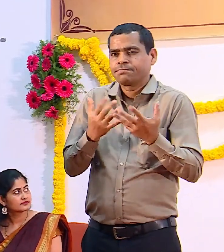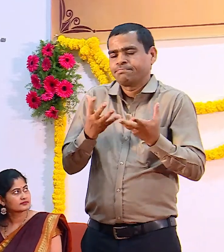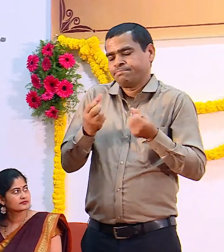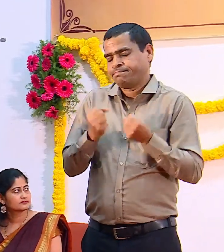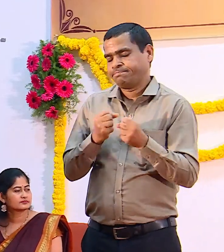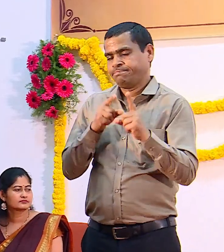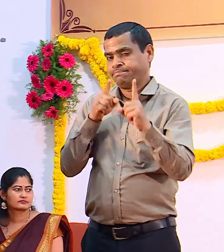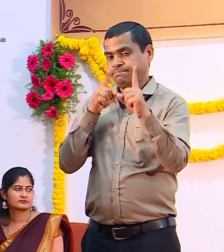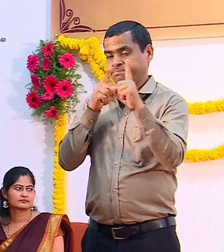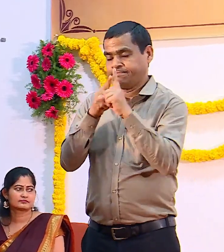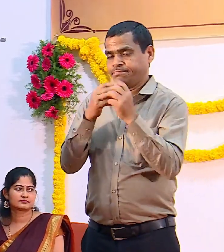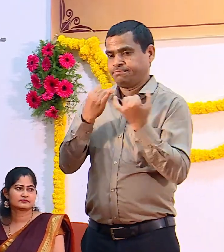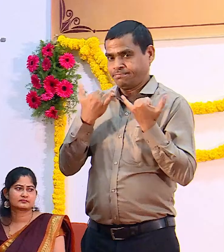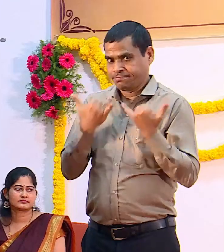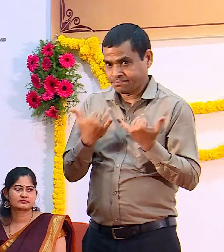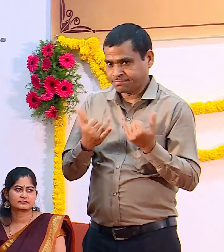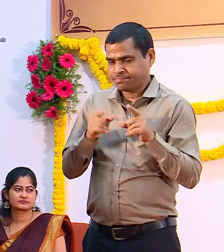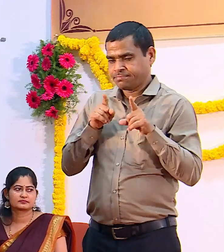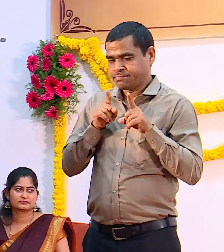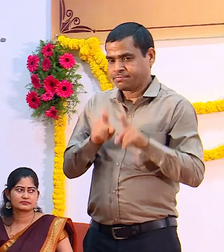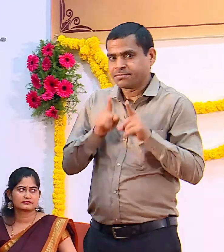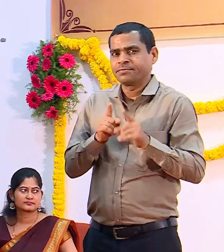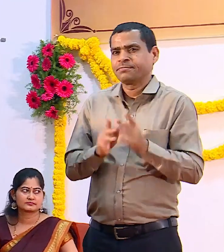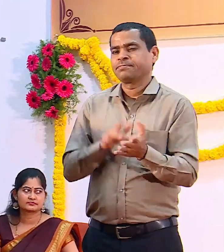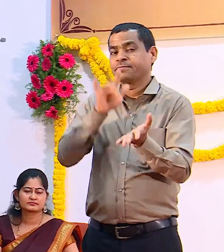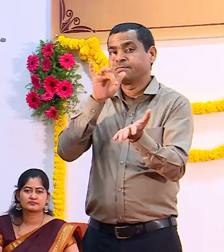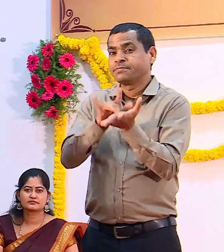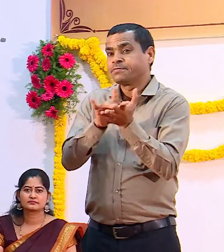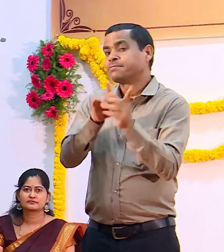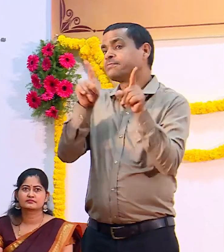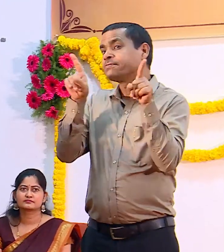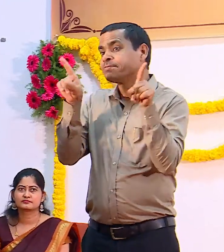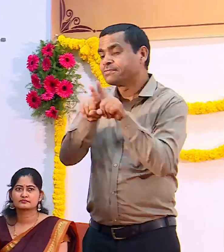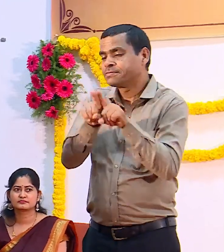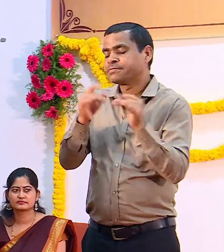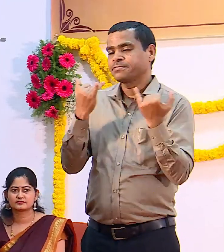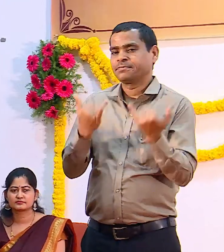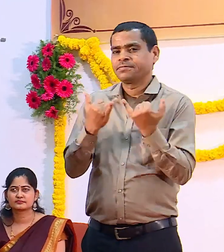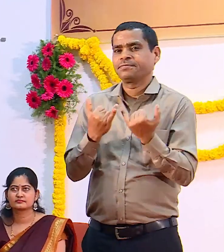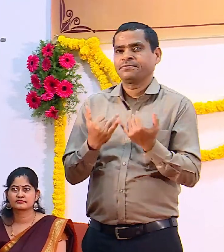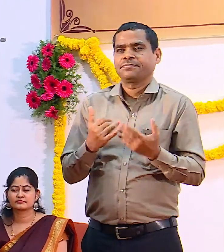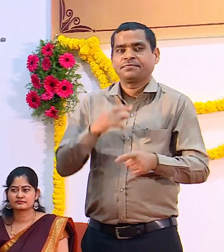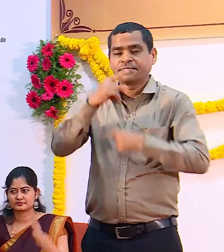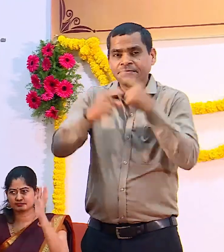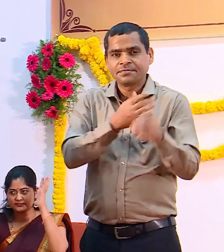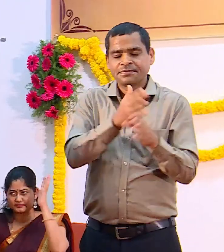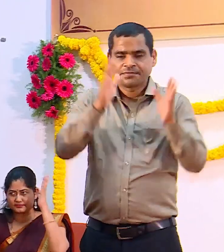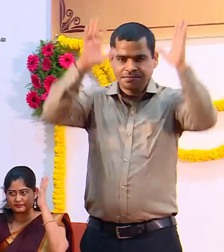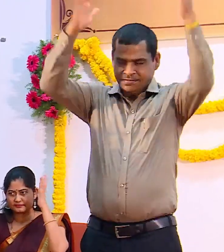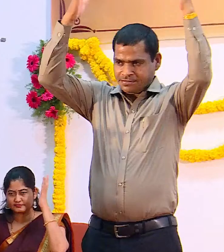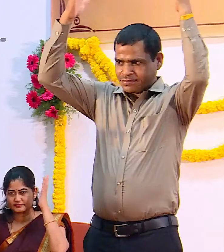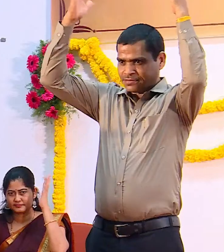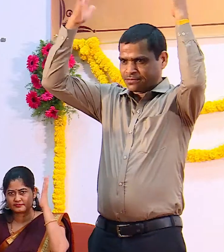yes, this indeed is a Center for Excellence, and we have to replicate it throughout our country.